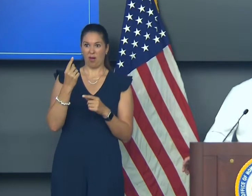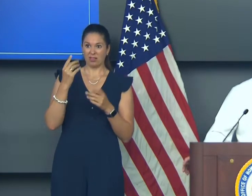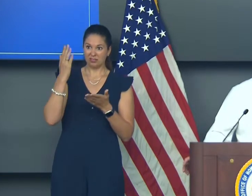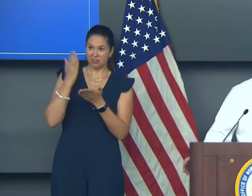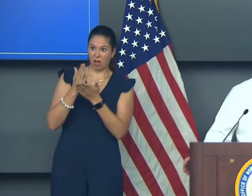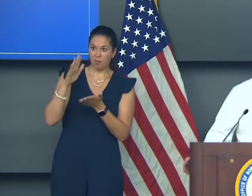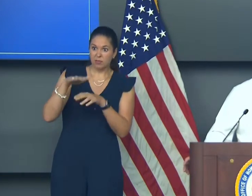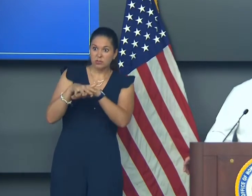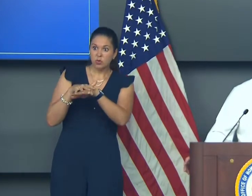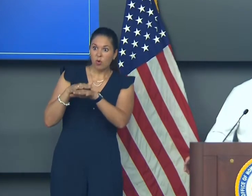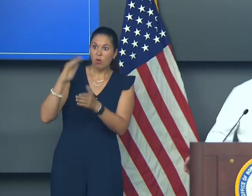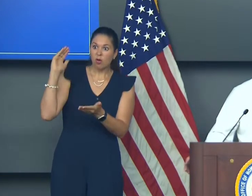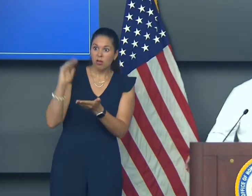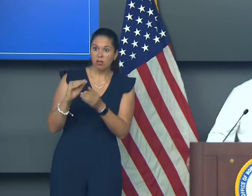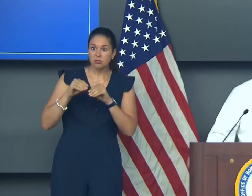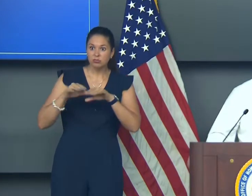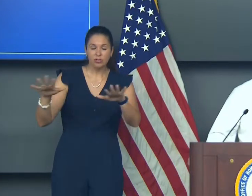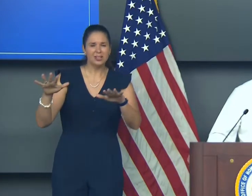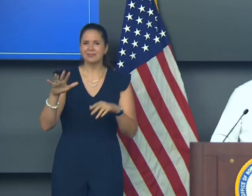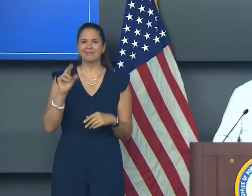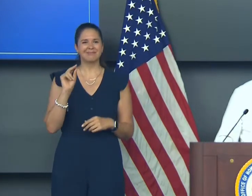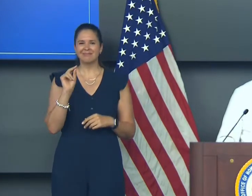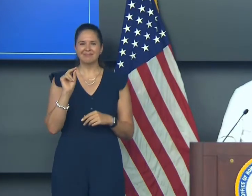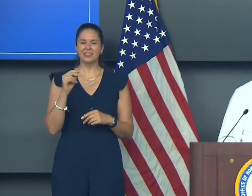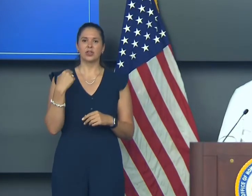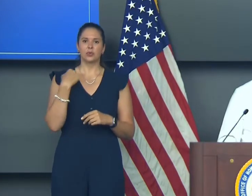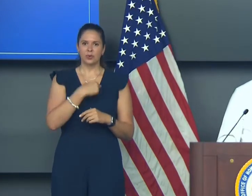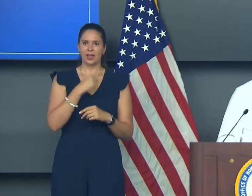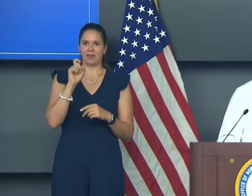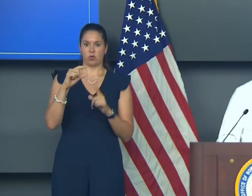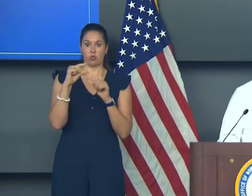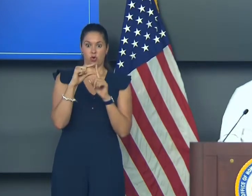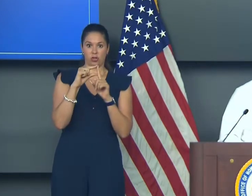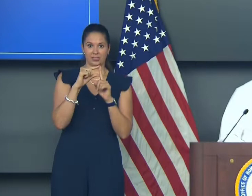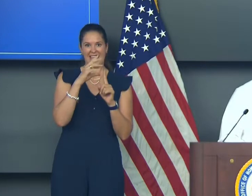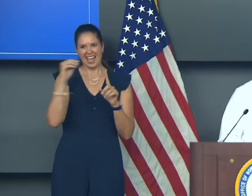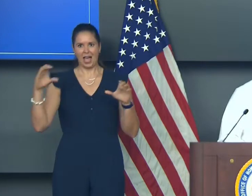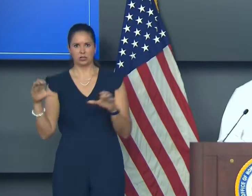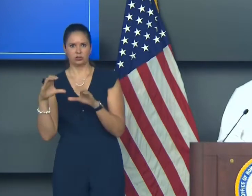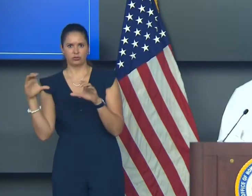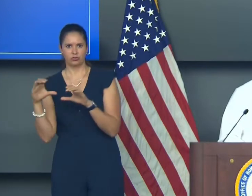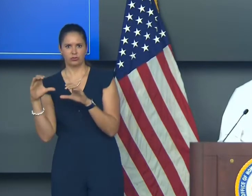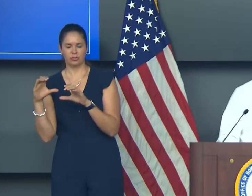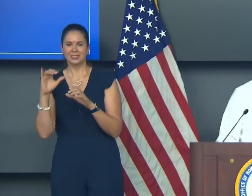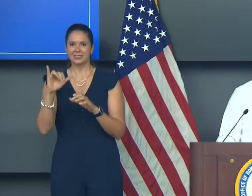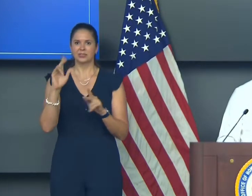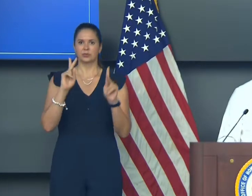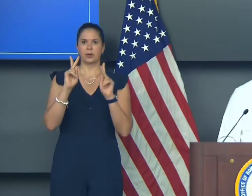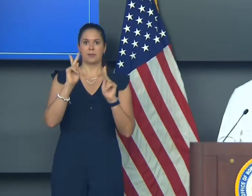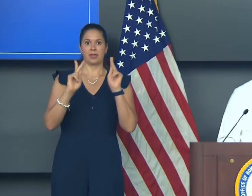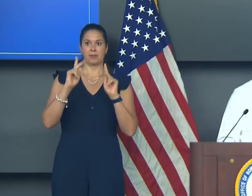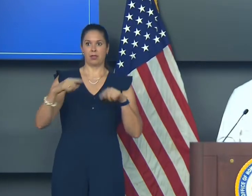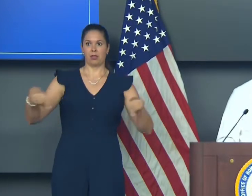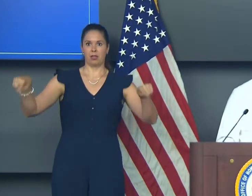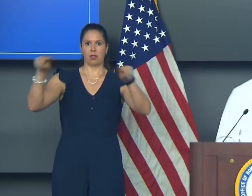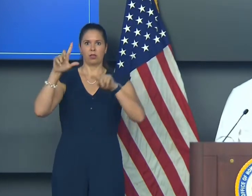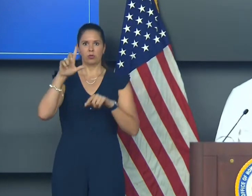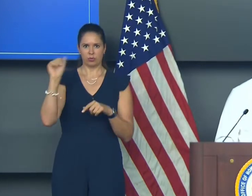COVID. Words have to be followed up with action. And really that's where the people of Louisiana come